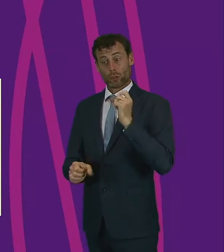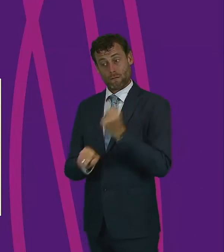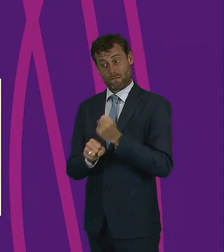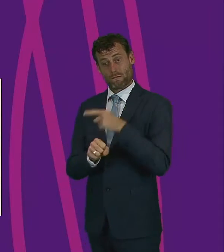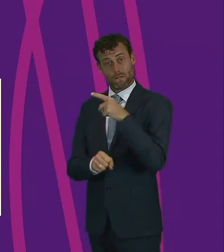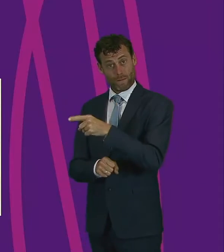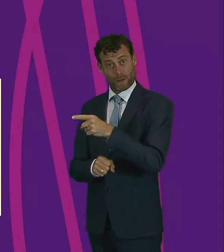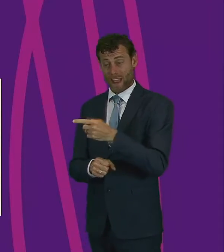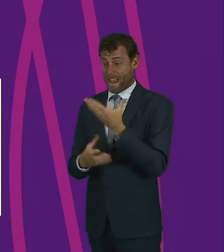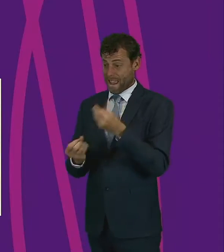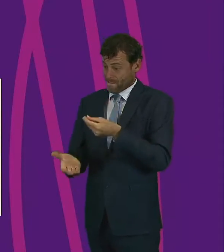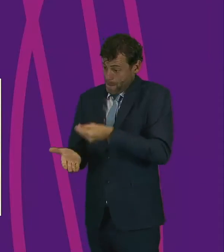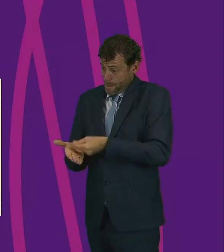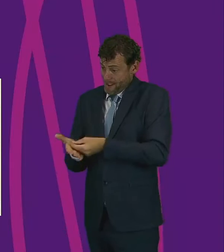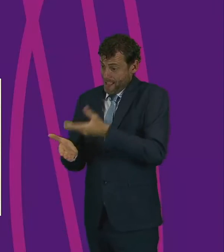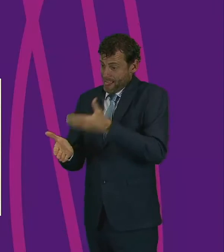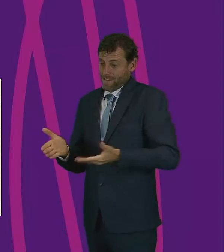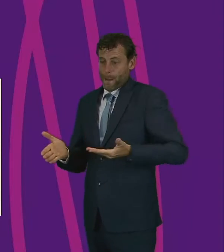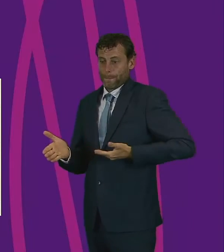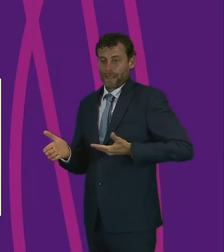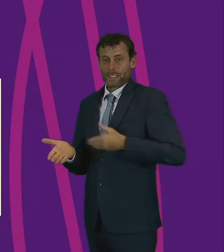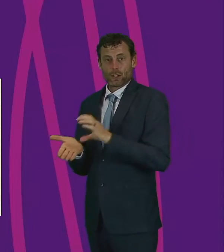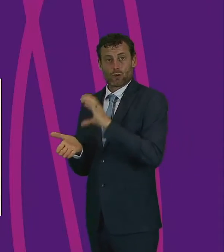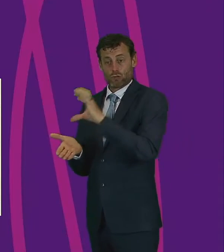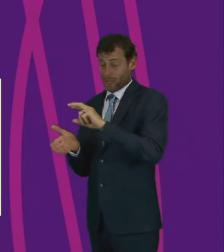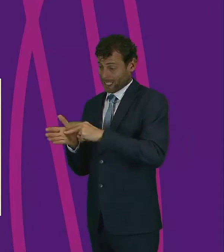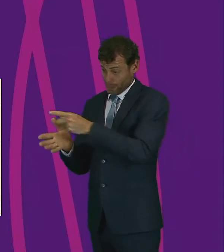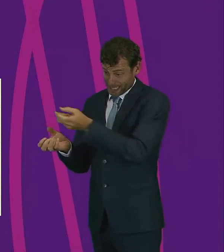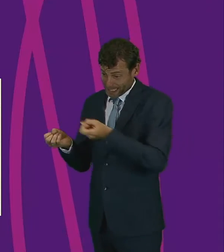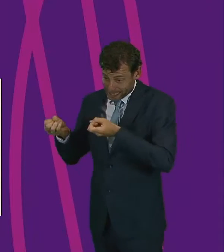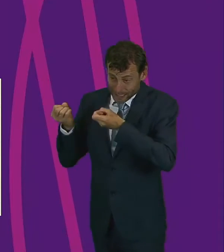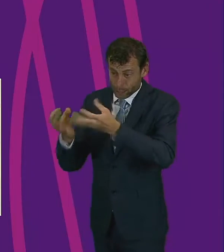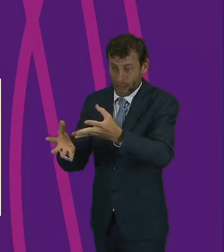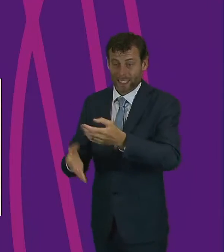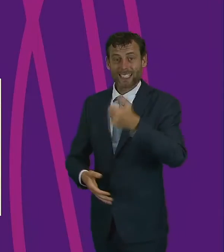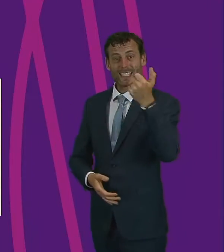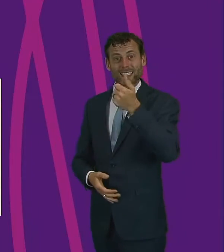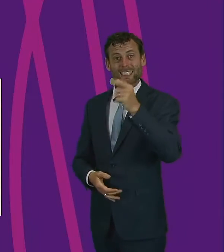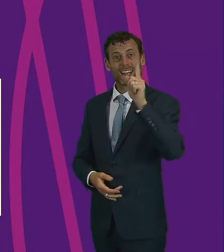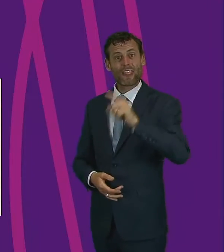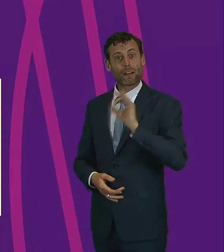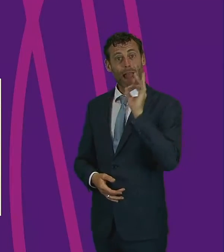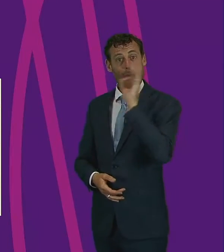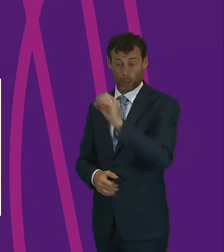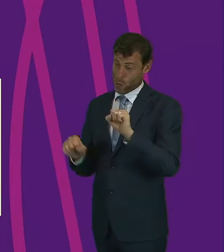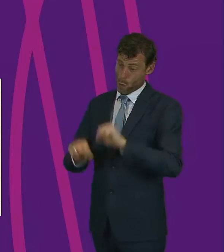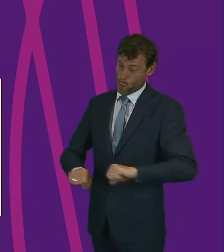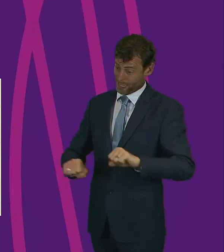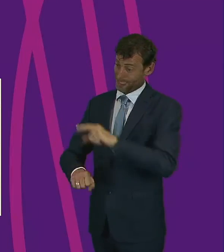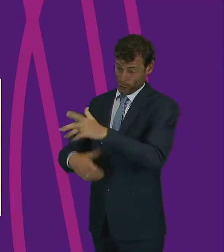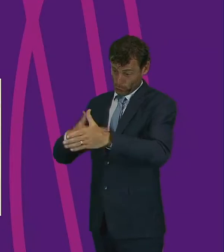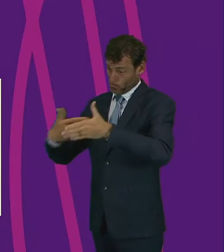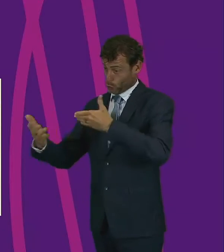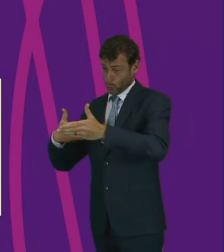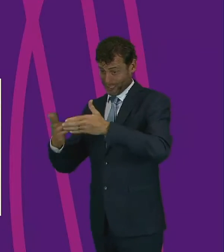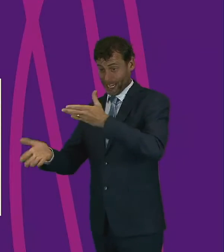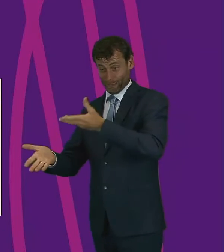money remaining in the business grant scheme? There are 16,000 applications pending. Let's get them dealt with. There's more